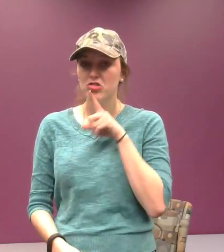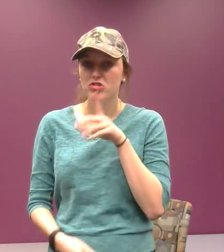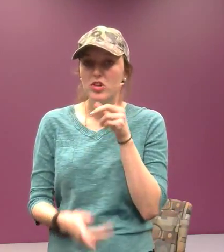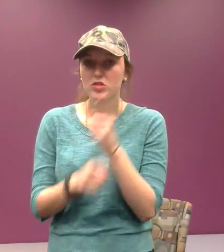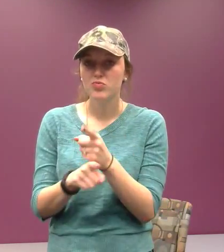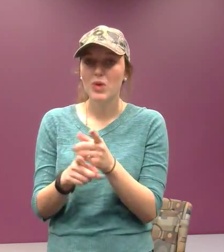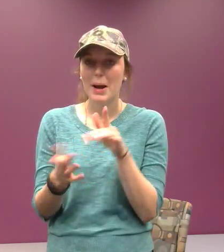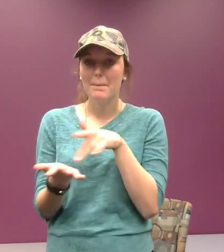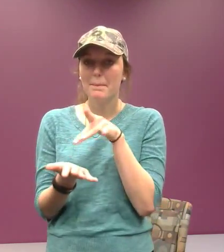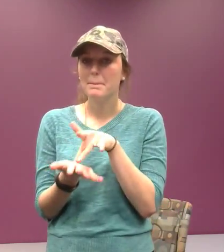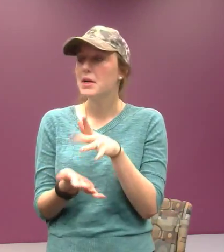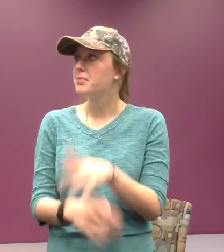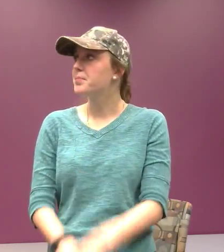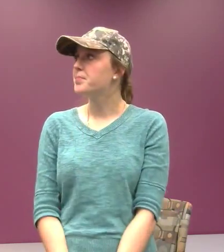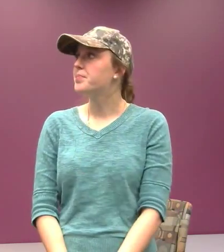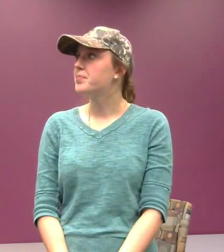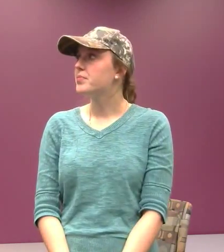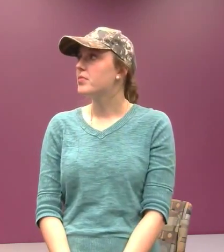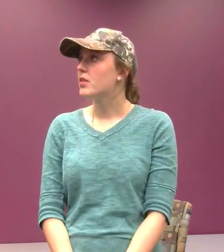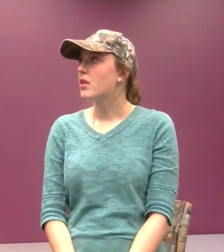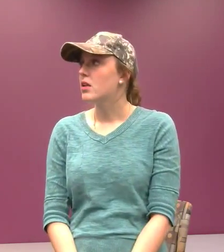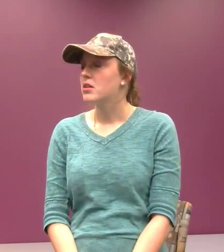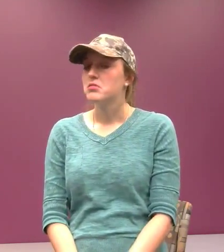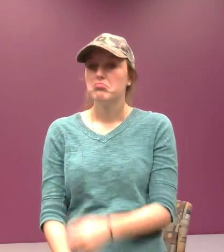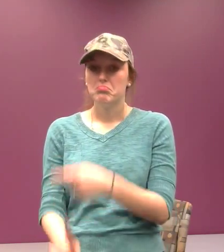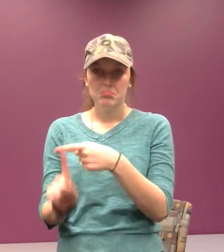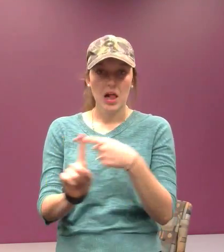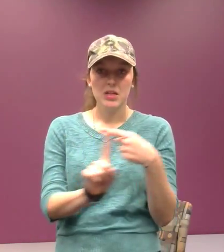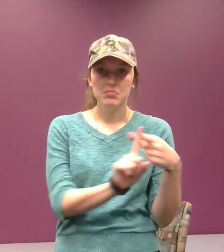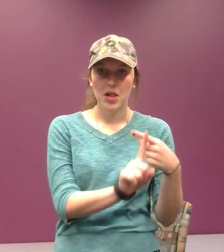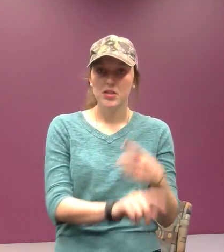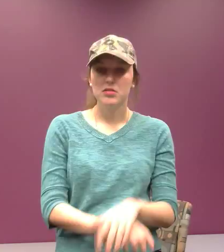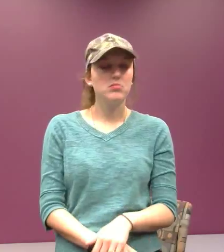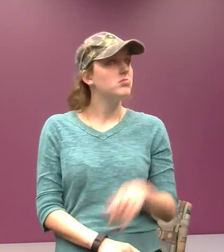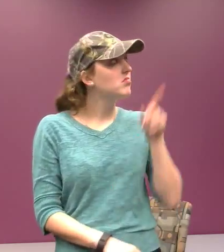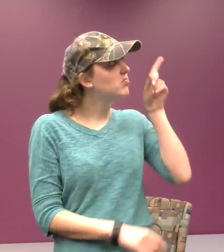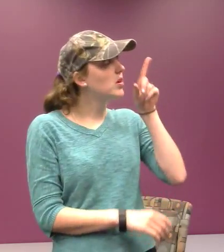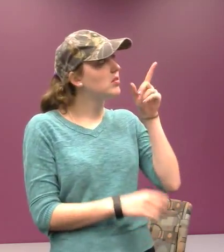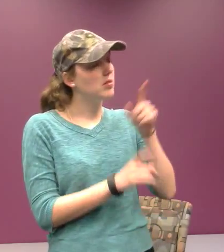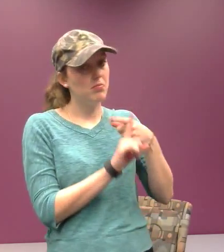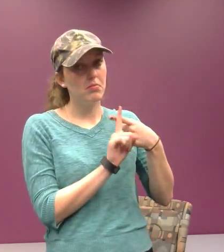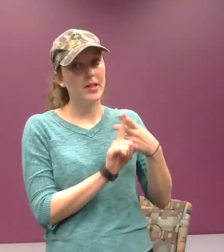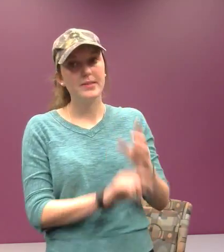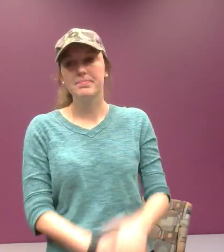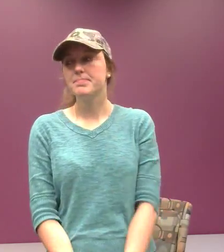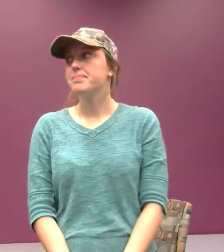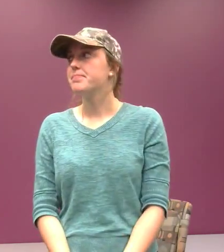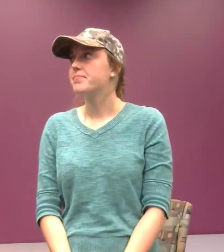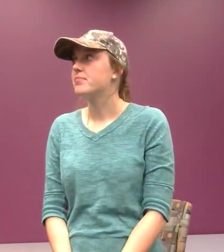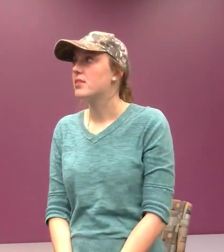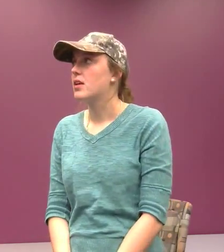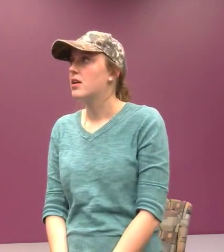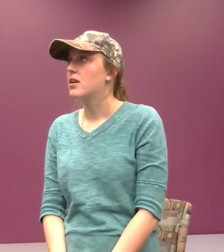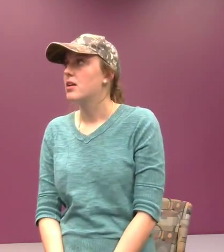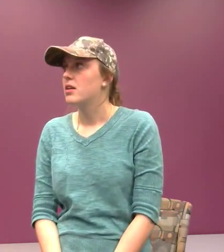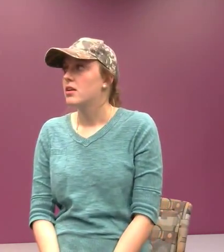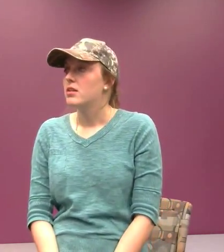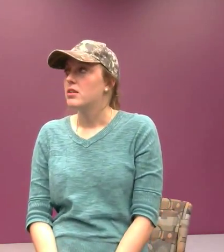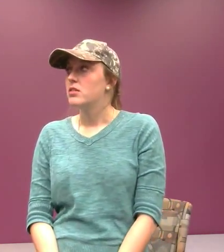And with these both being plus, we need pluses there. So if I take the top combination, the